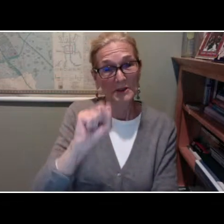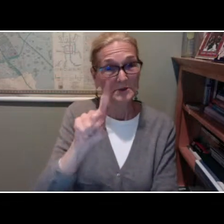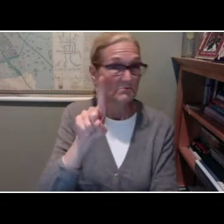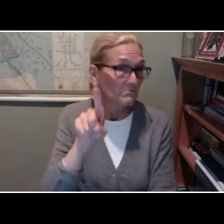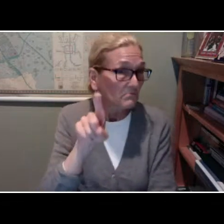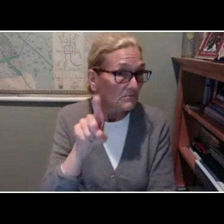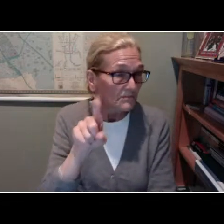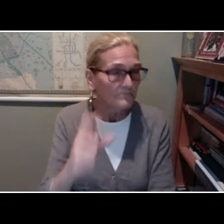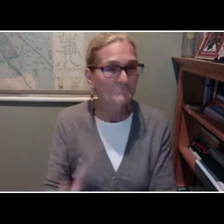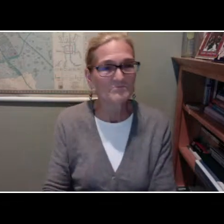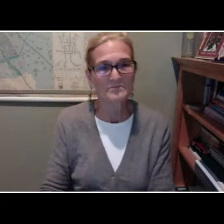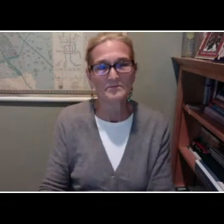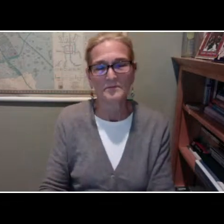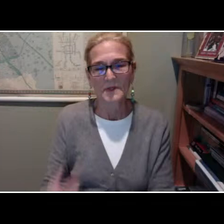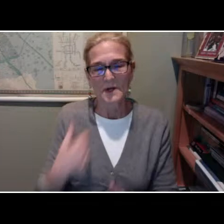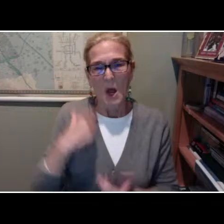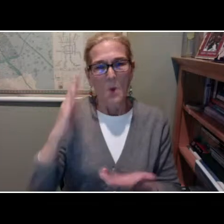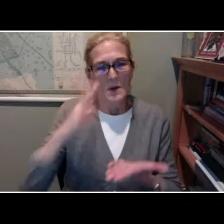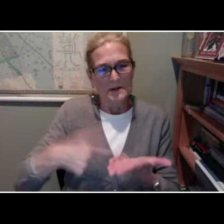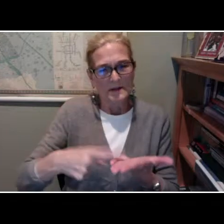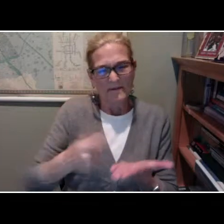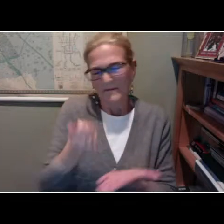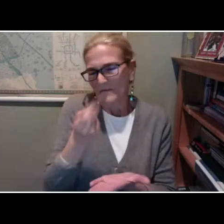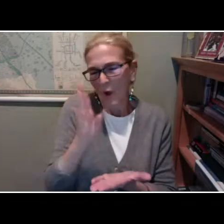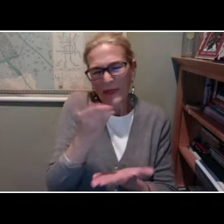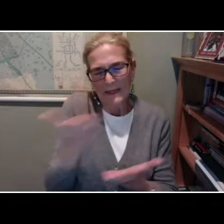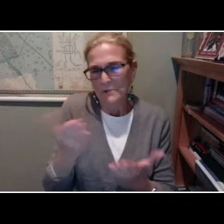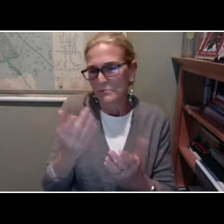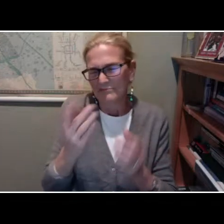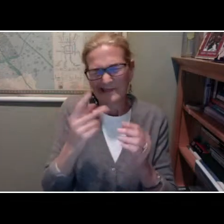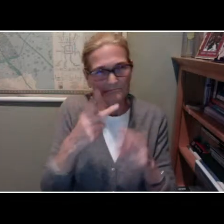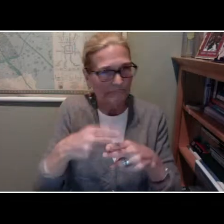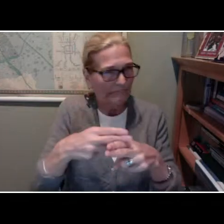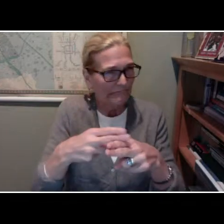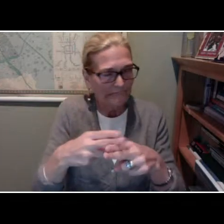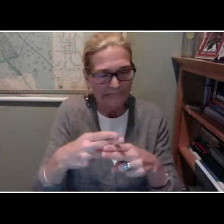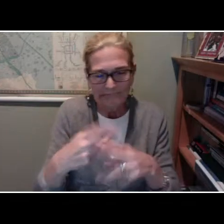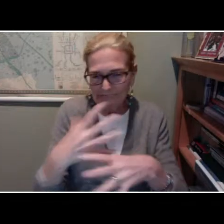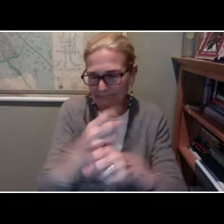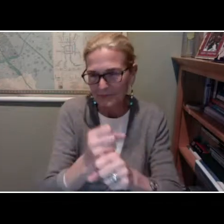Are deaf people stakeholders in EHDI?